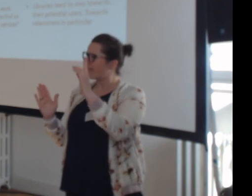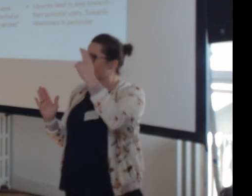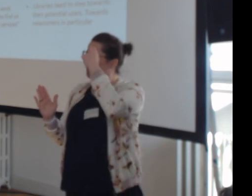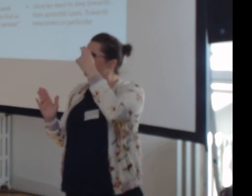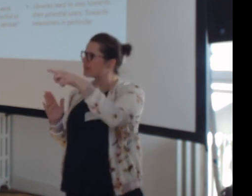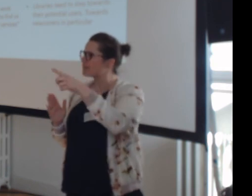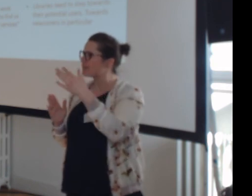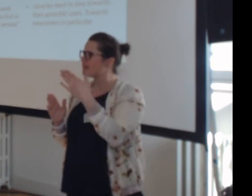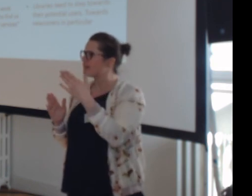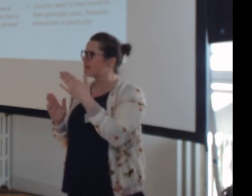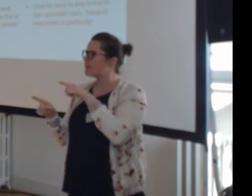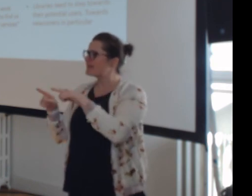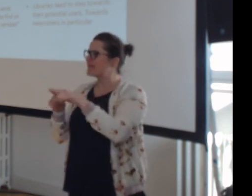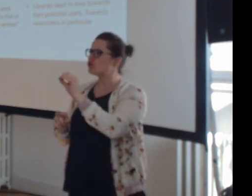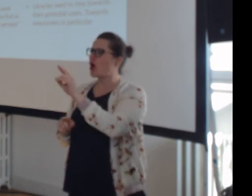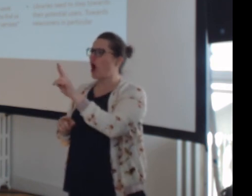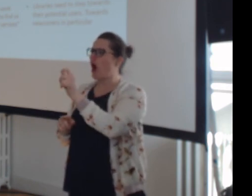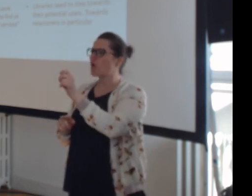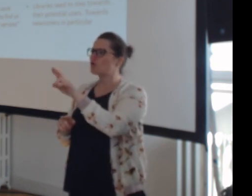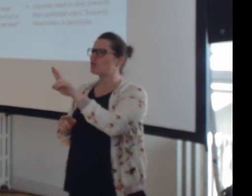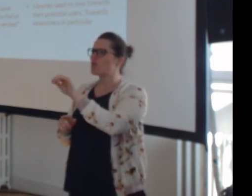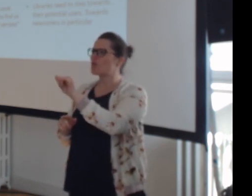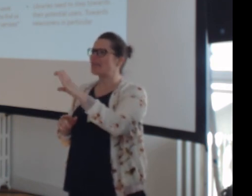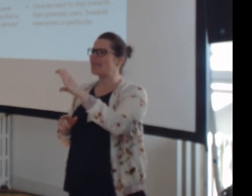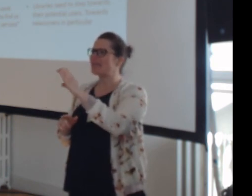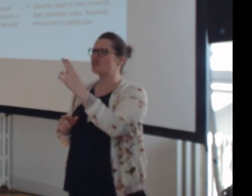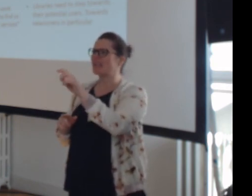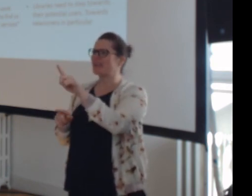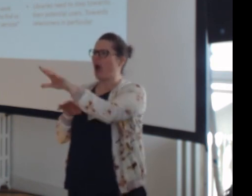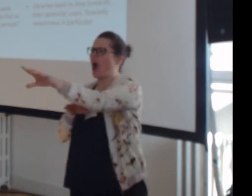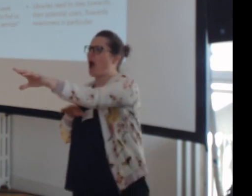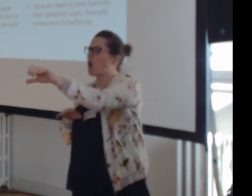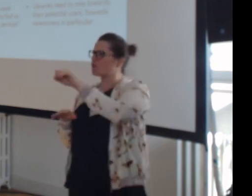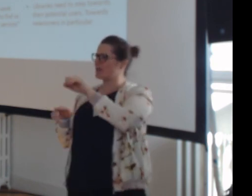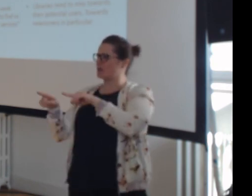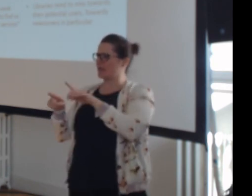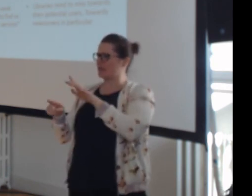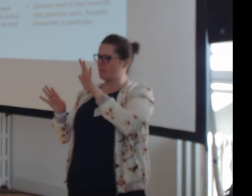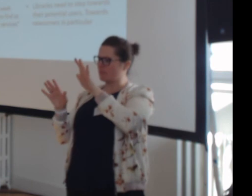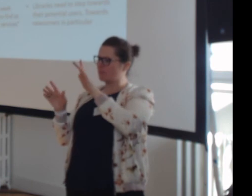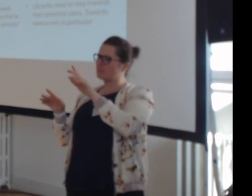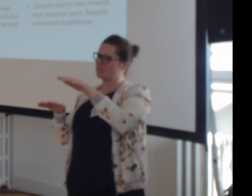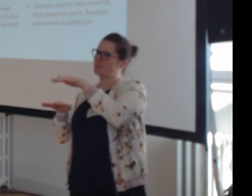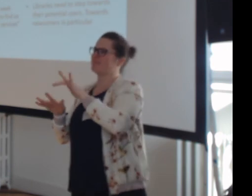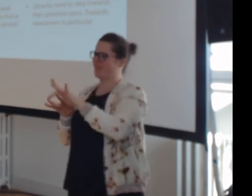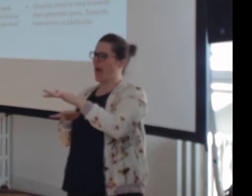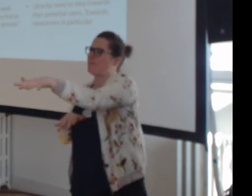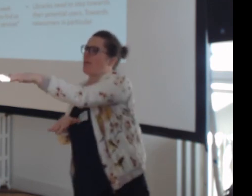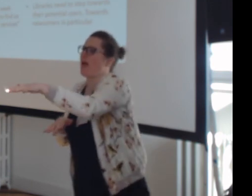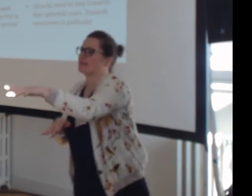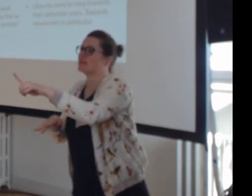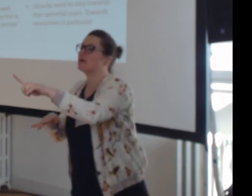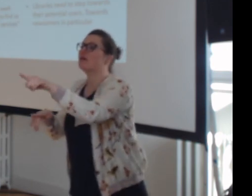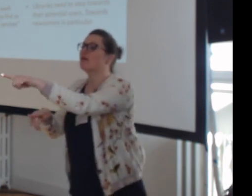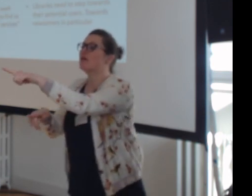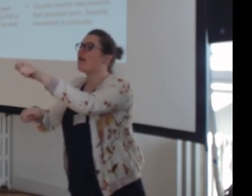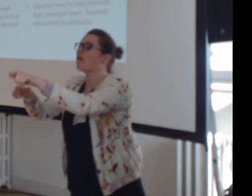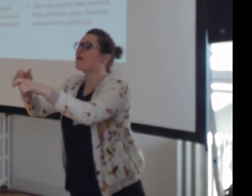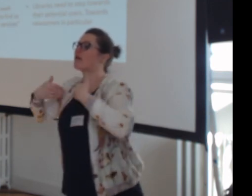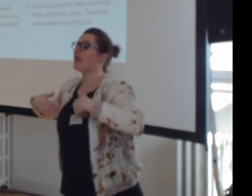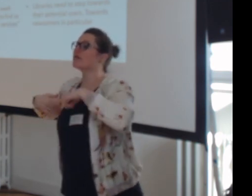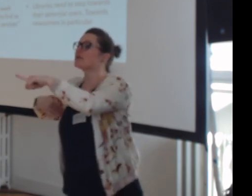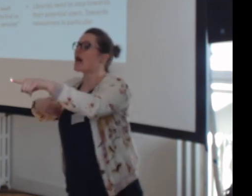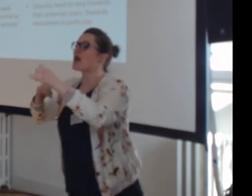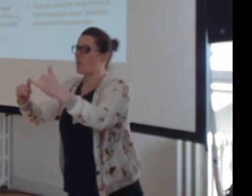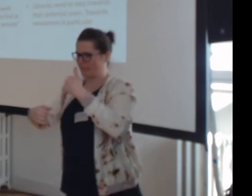It's like outreaching, working in an outreaching manner, trying to go to places where your customers are. And if you talk in